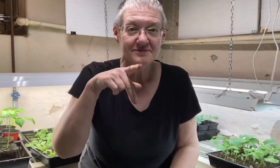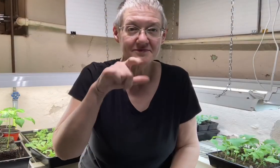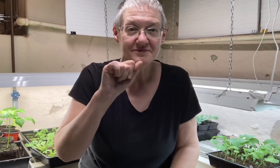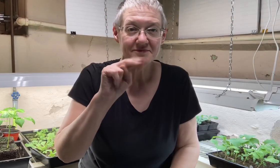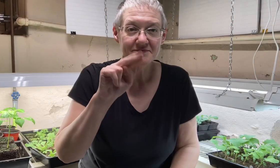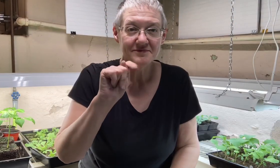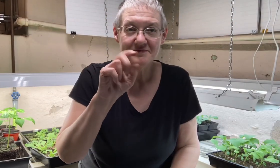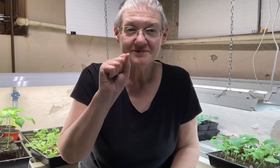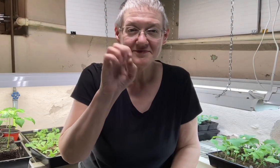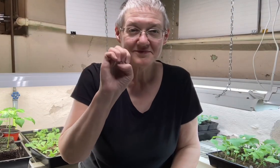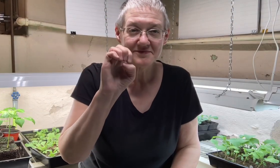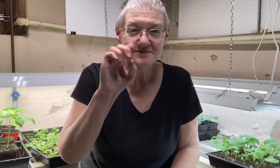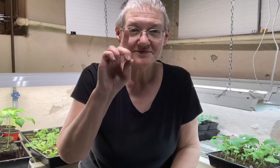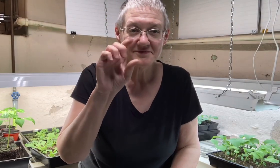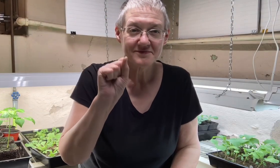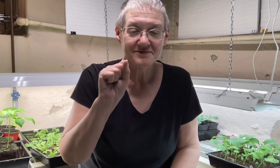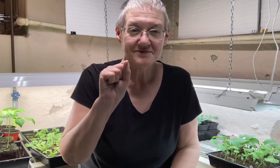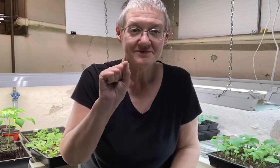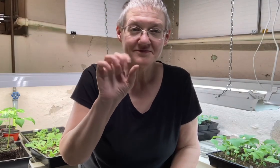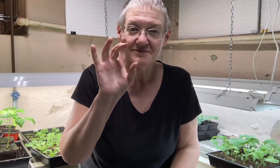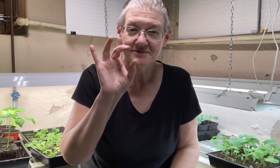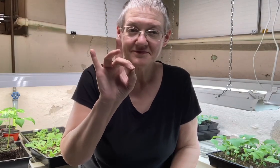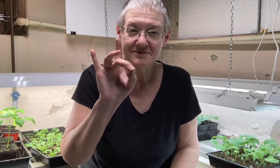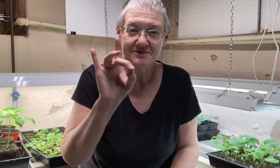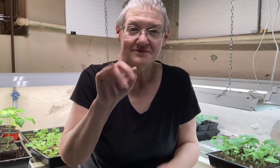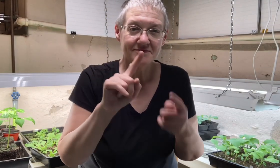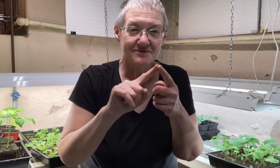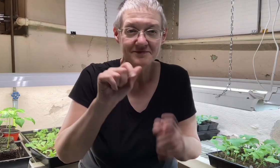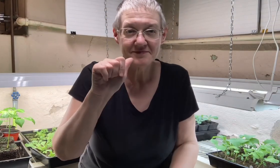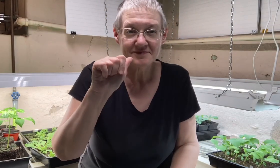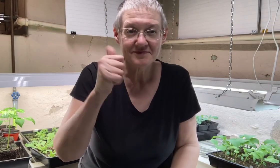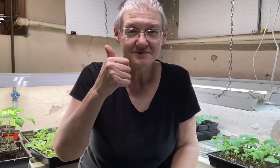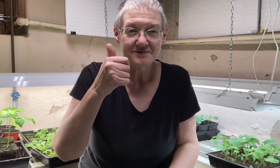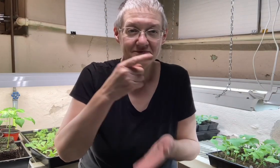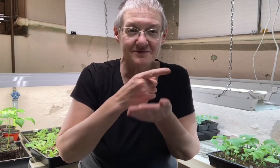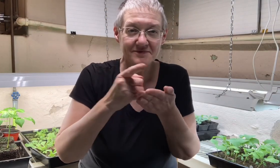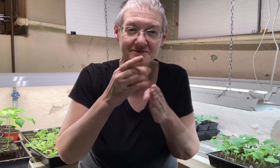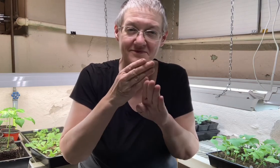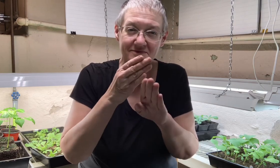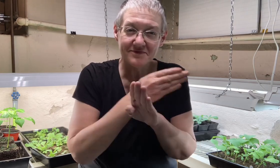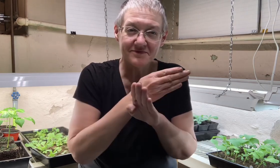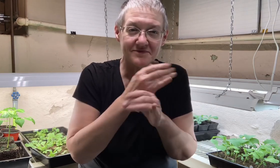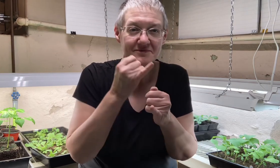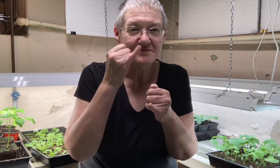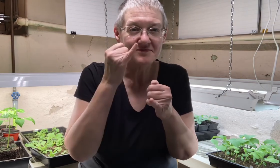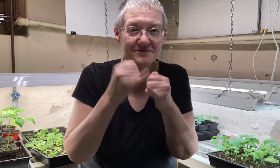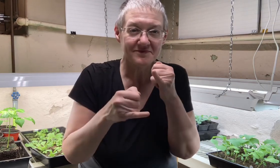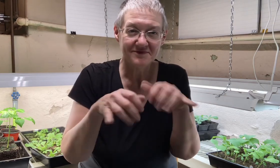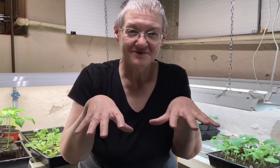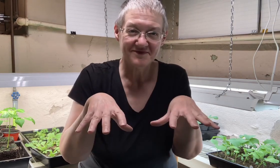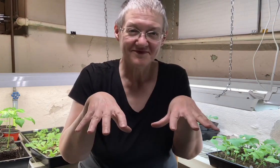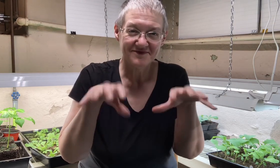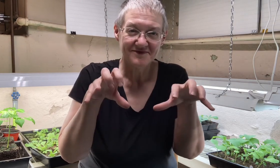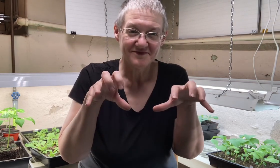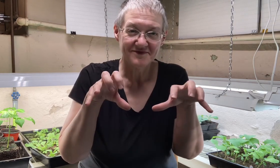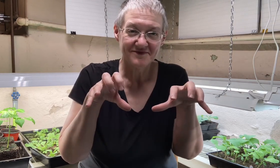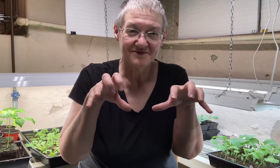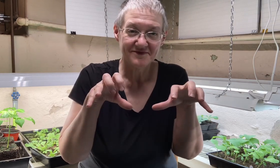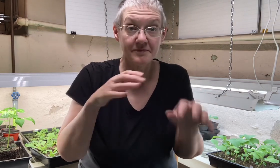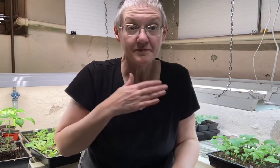Now, eggplant needs to be started 8 to 10 weeks before your last frost.